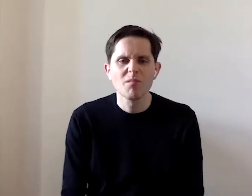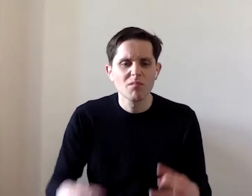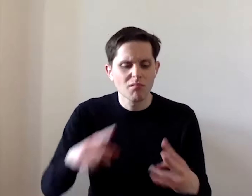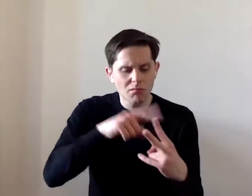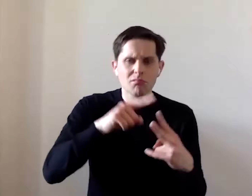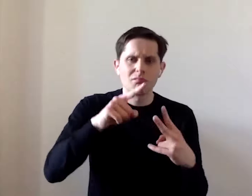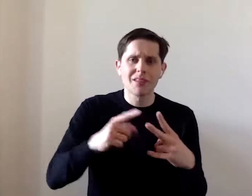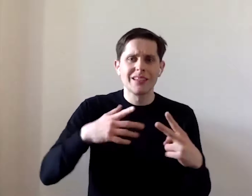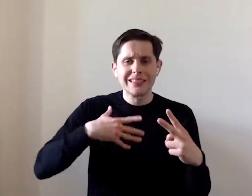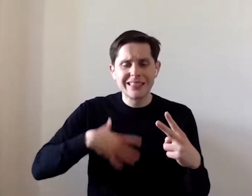think